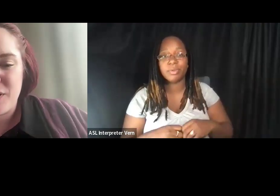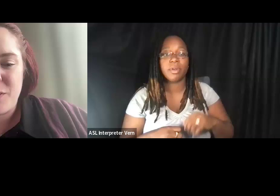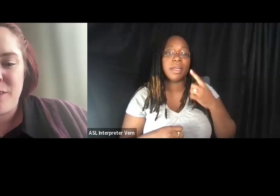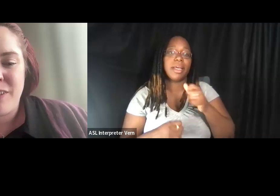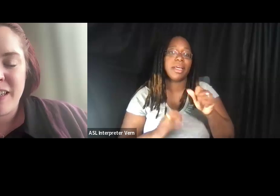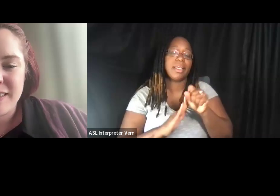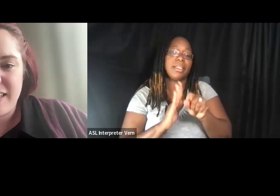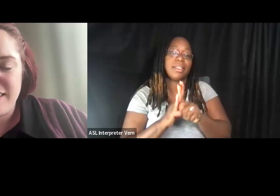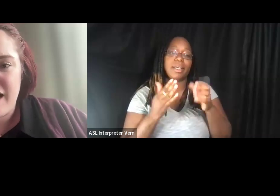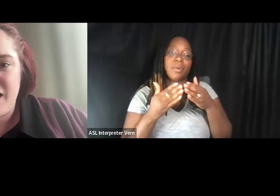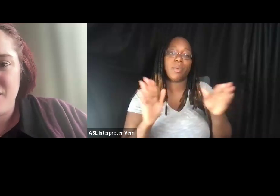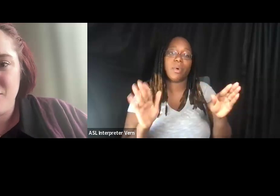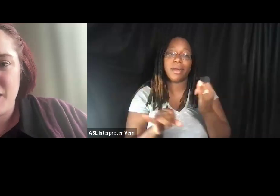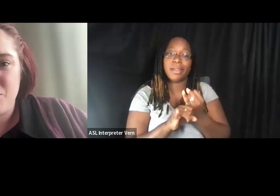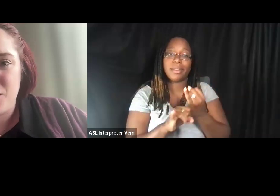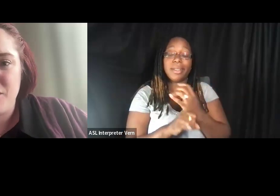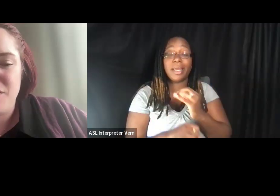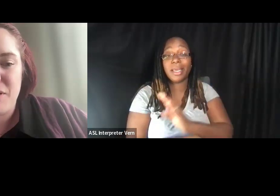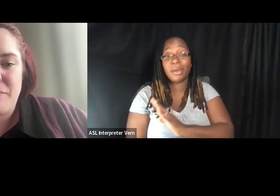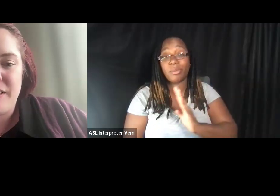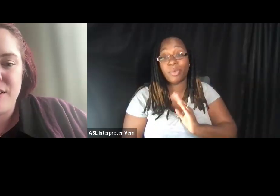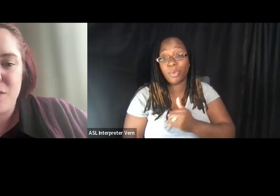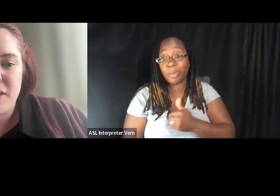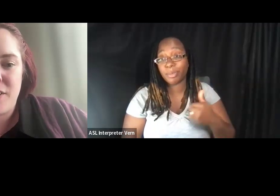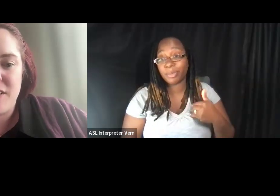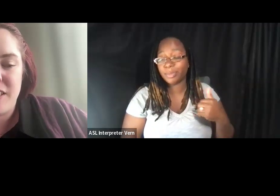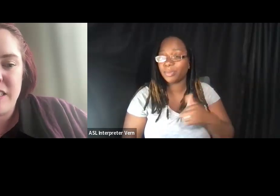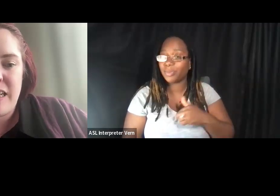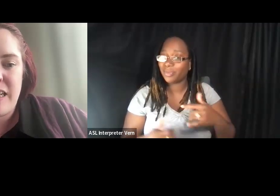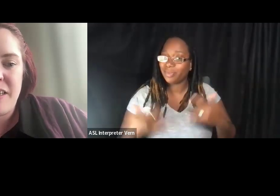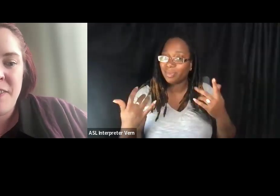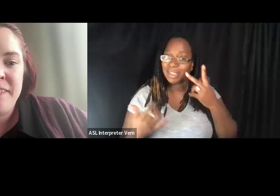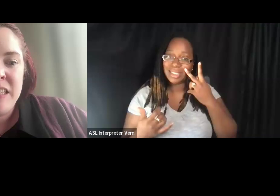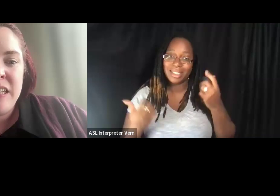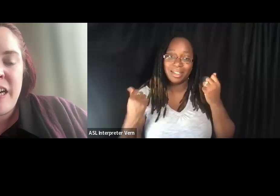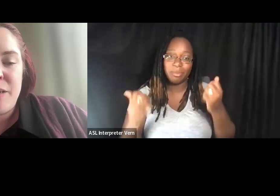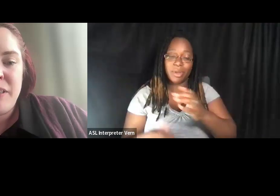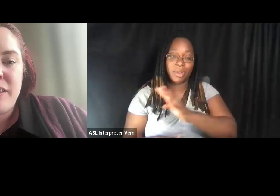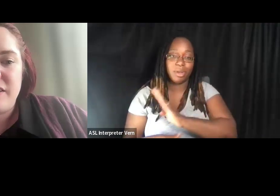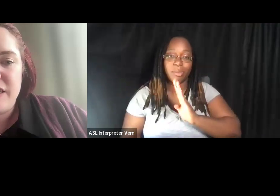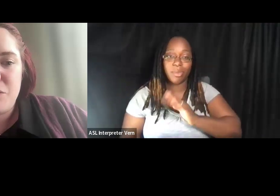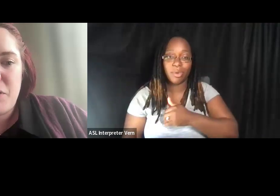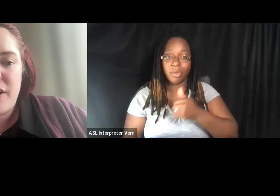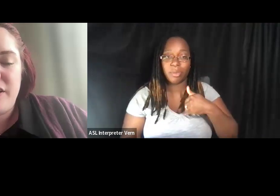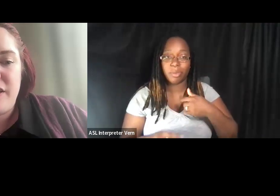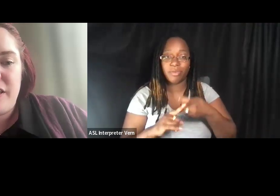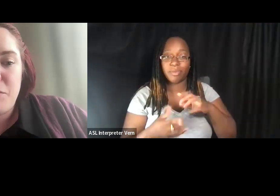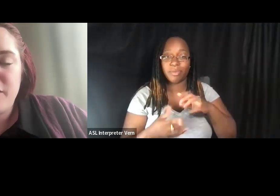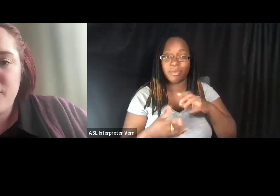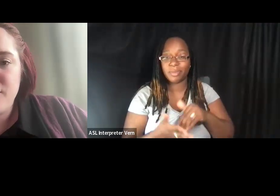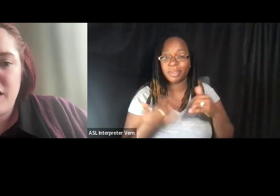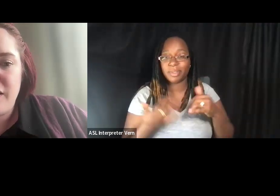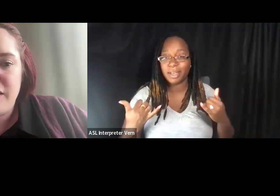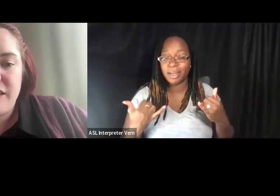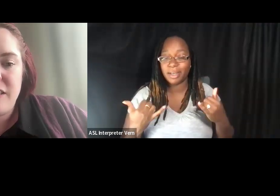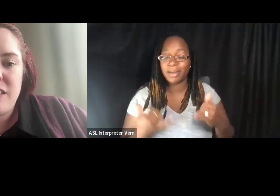which we're very excited to have many board members from centers here today. NICL is a